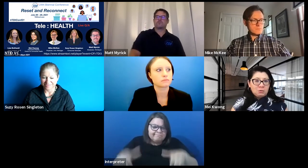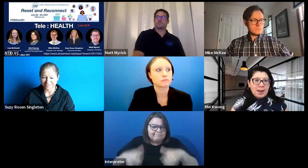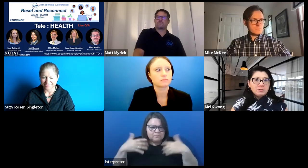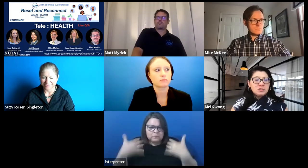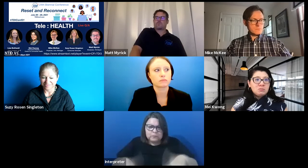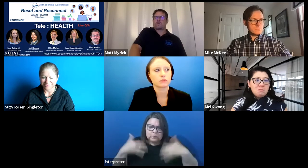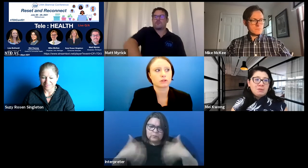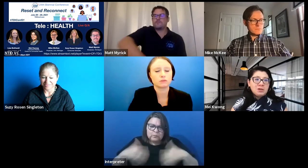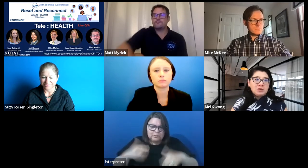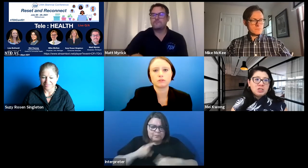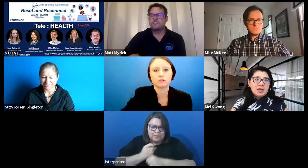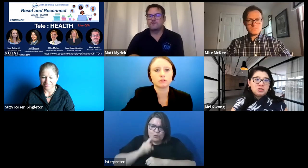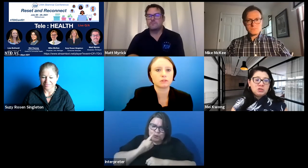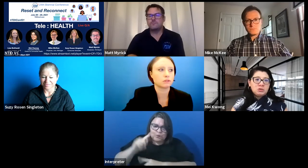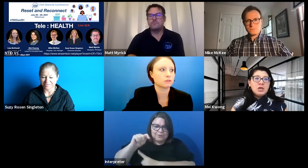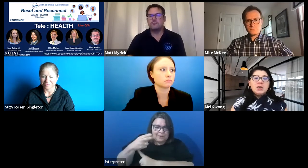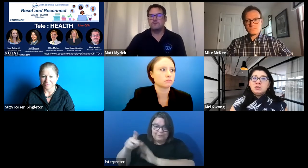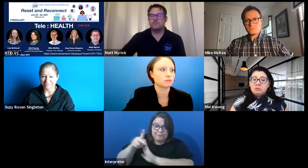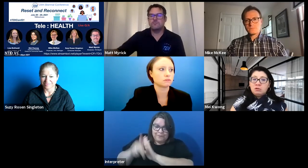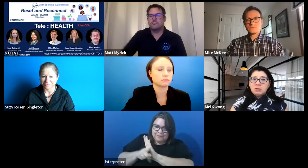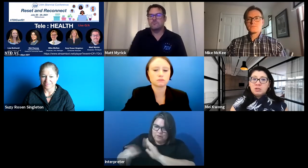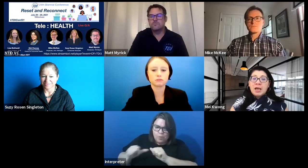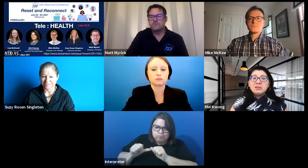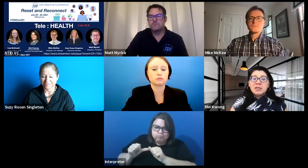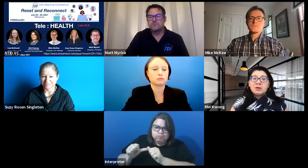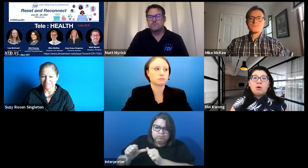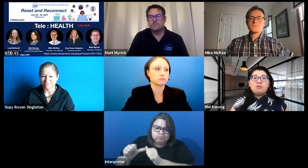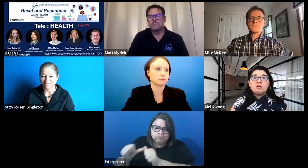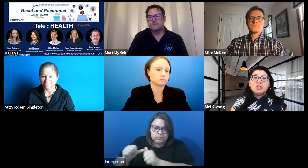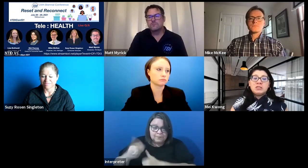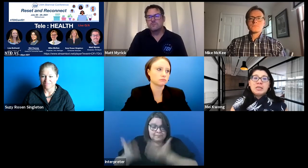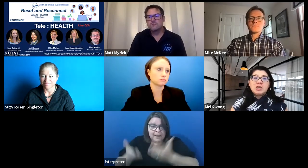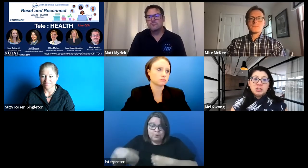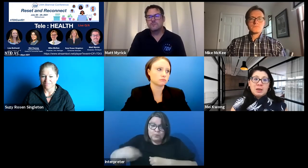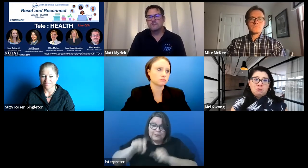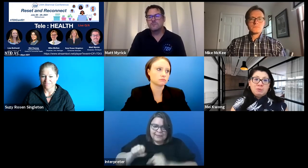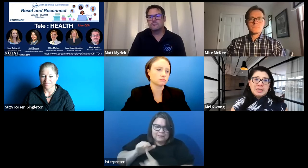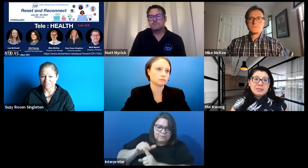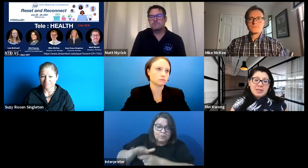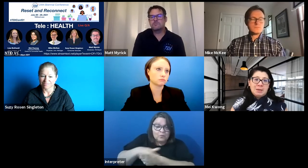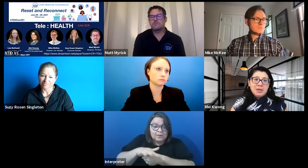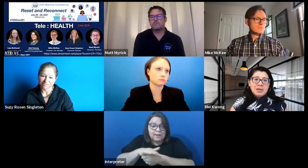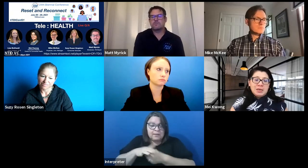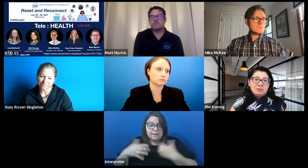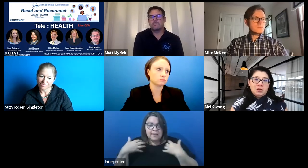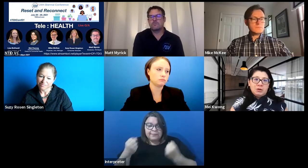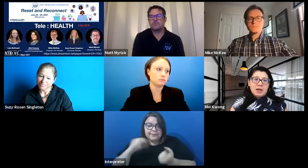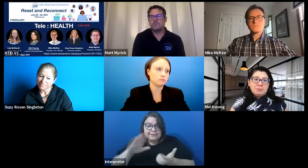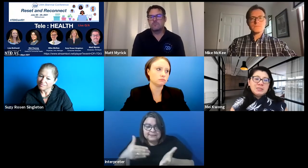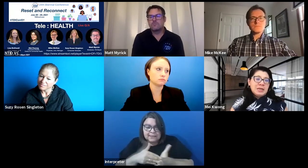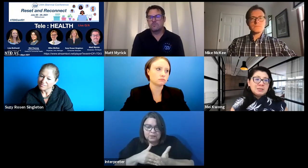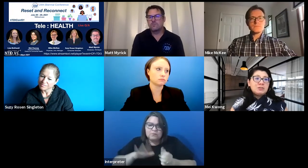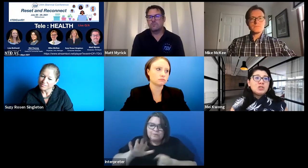stick around. So you might want to reach out to your local community health center or their association that represents them in